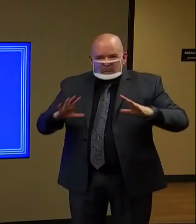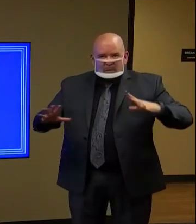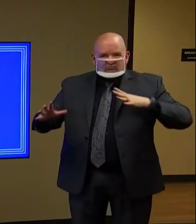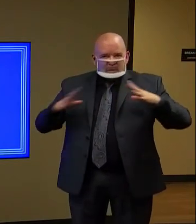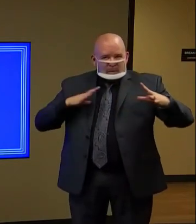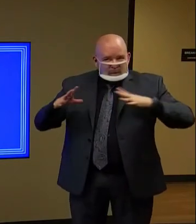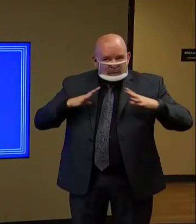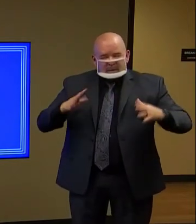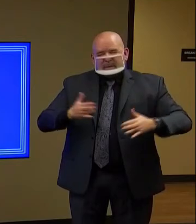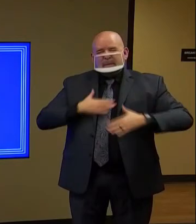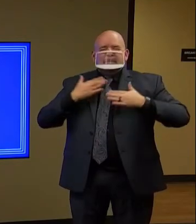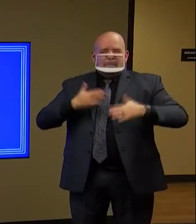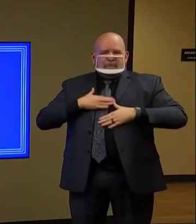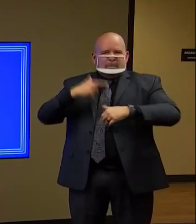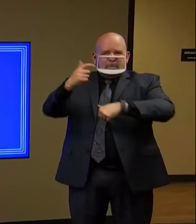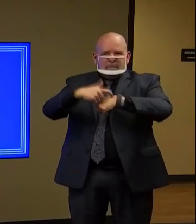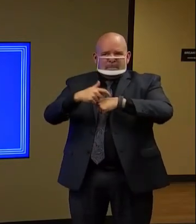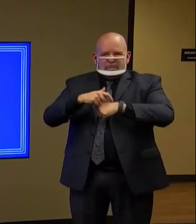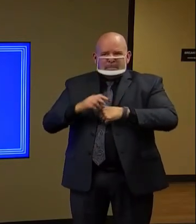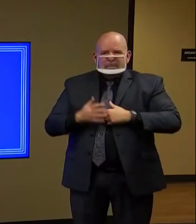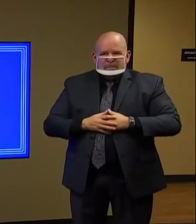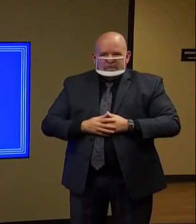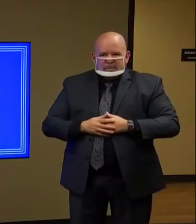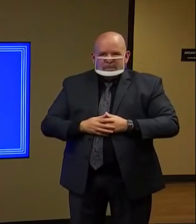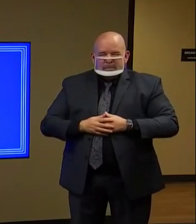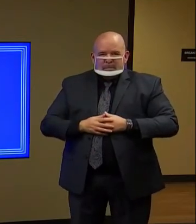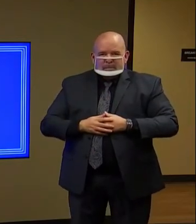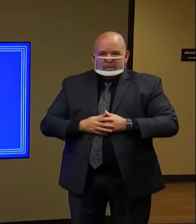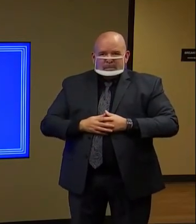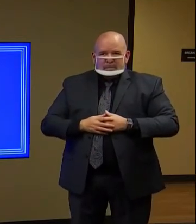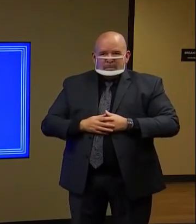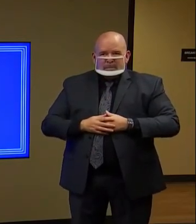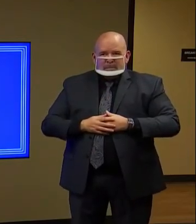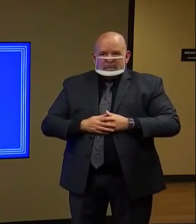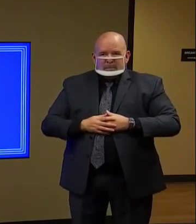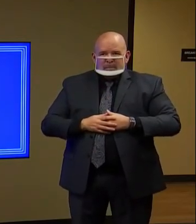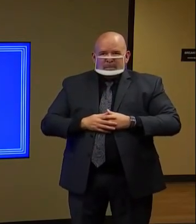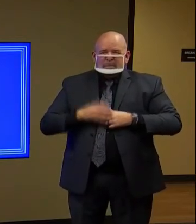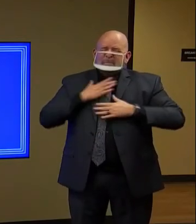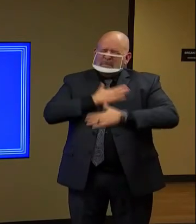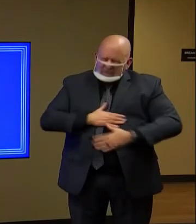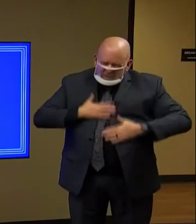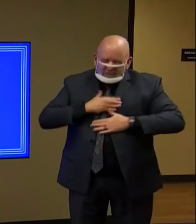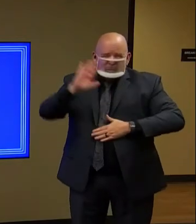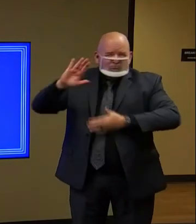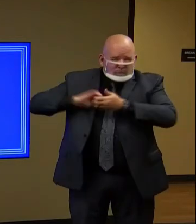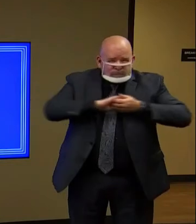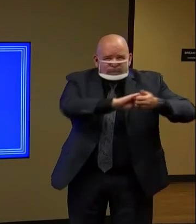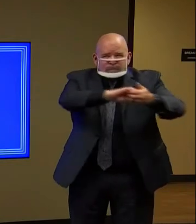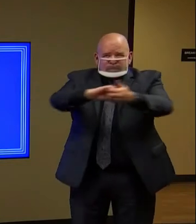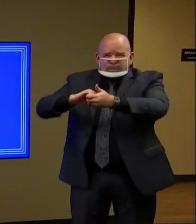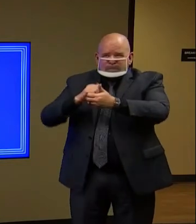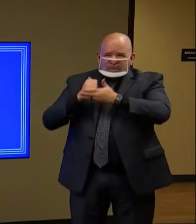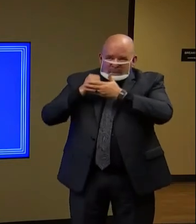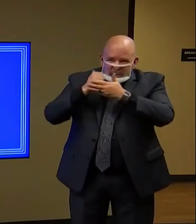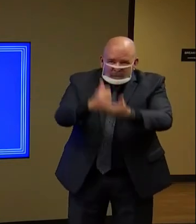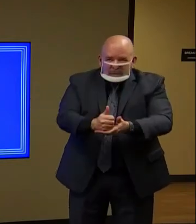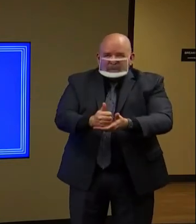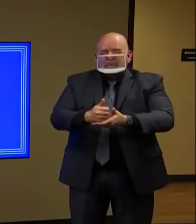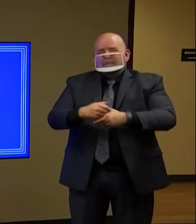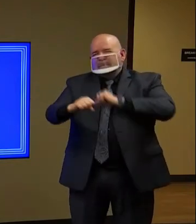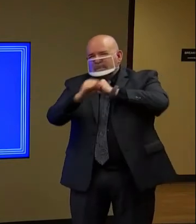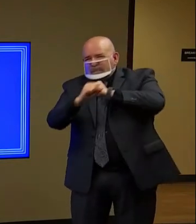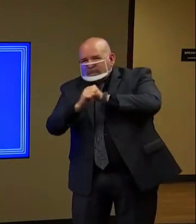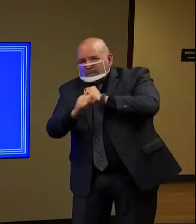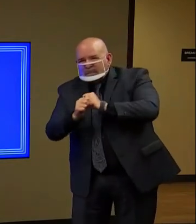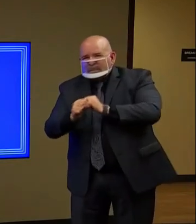happy holidays. I very much appreciate the work that the media has done in getting the important information out